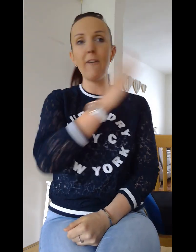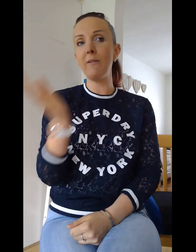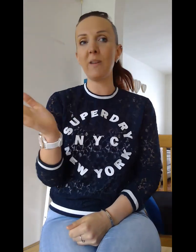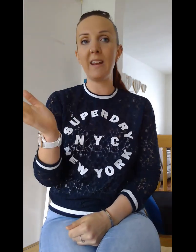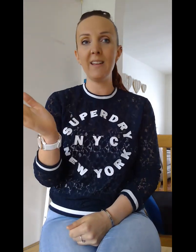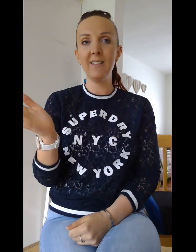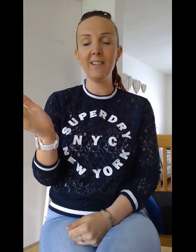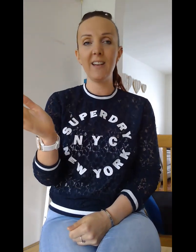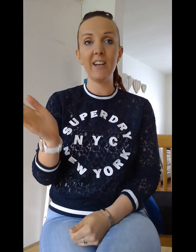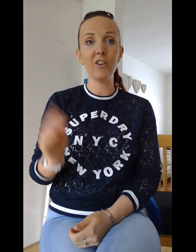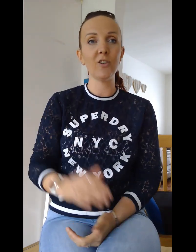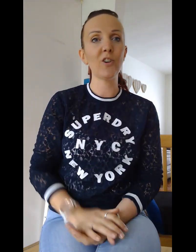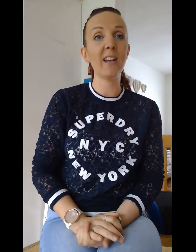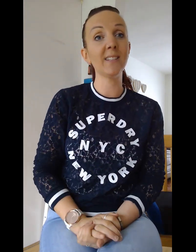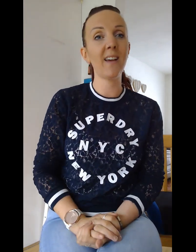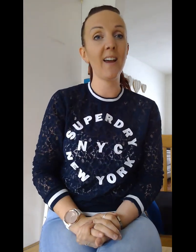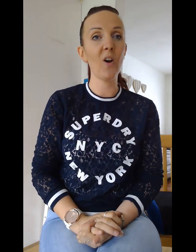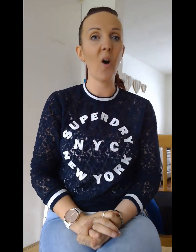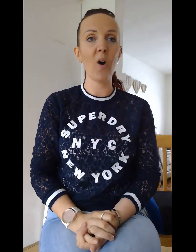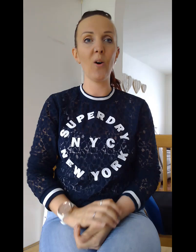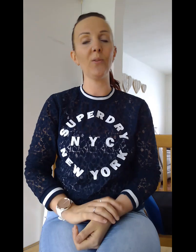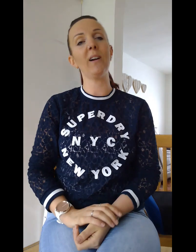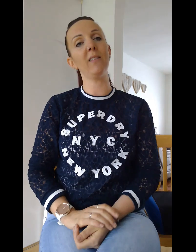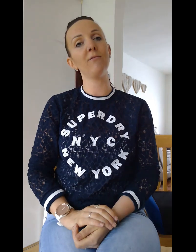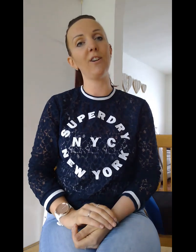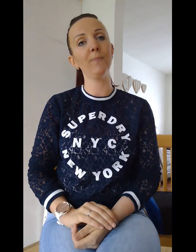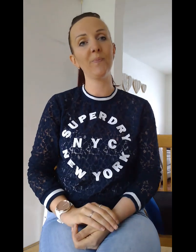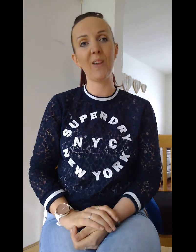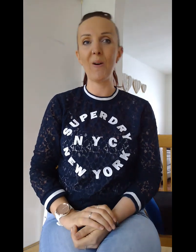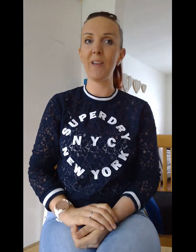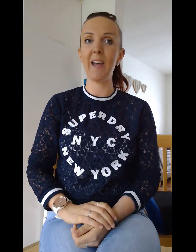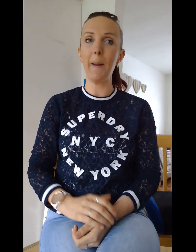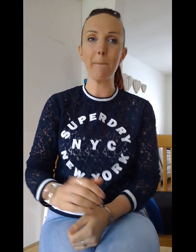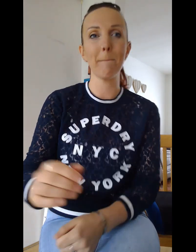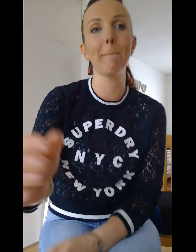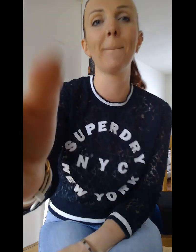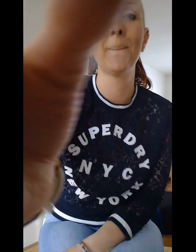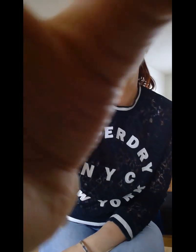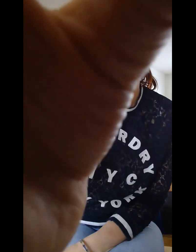very beginning, and you're going to try and sign all the way through. Okay.